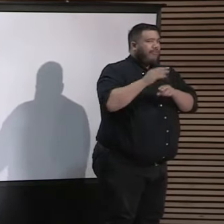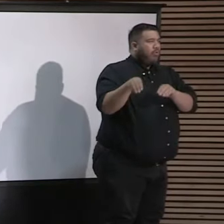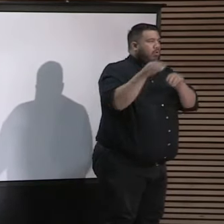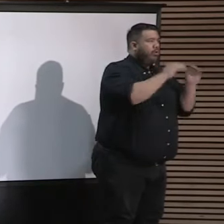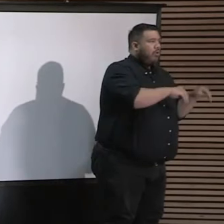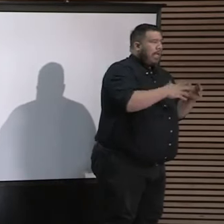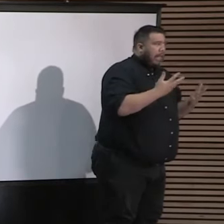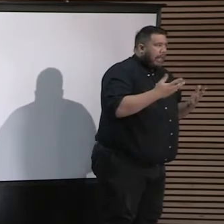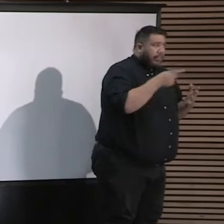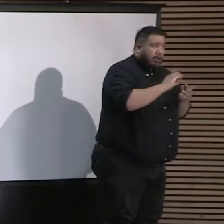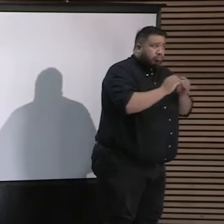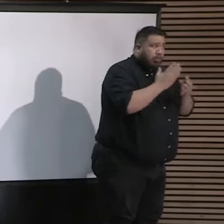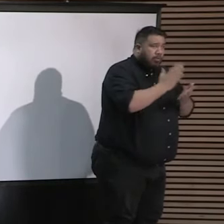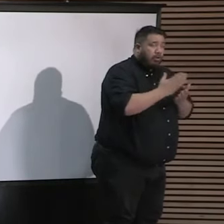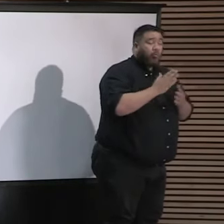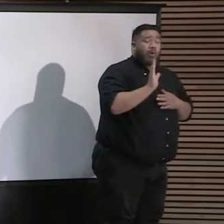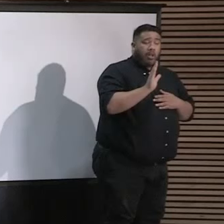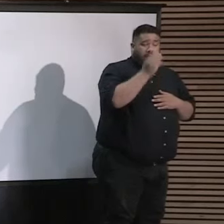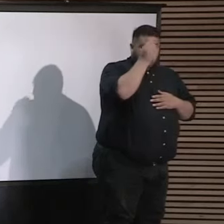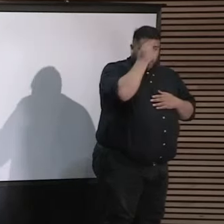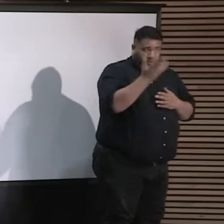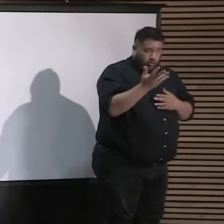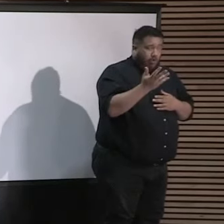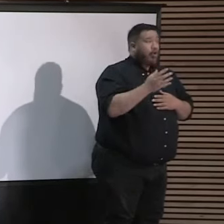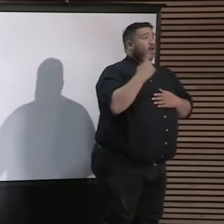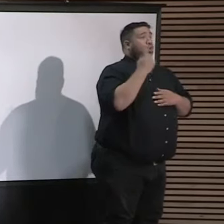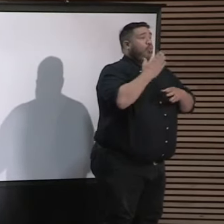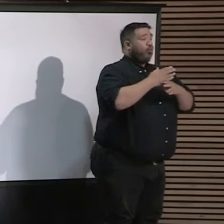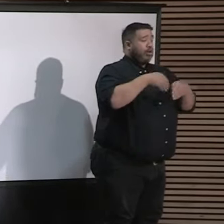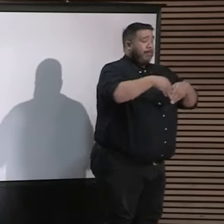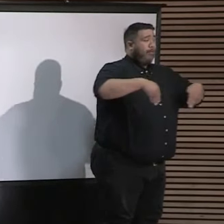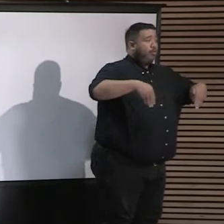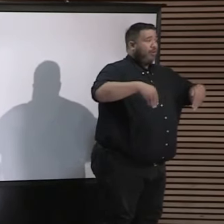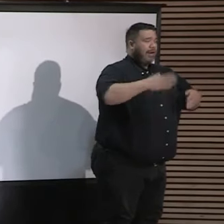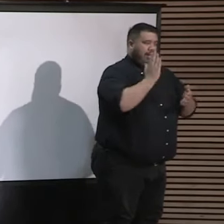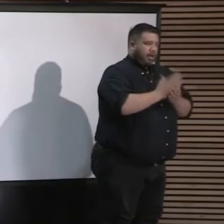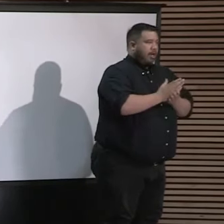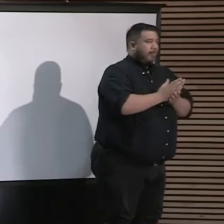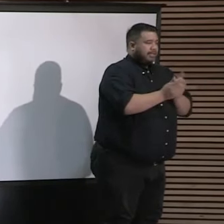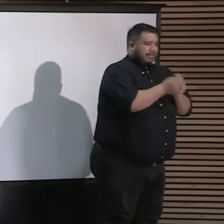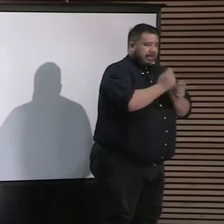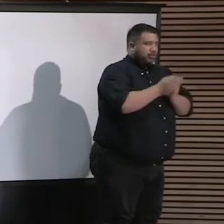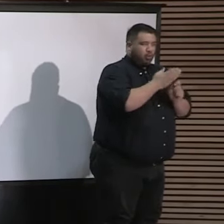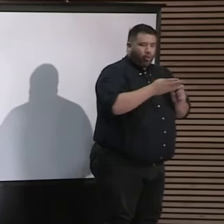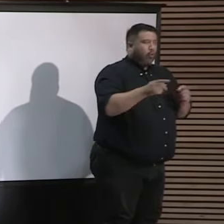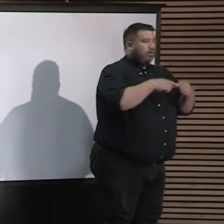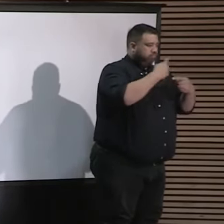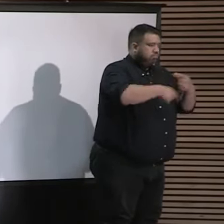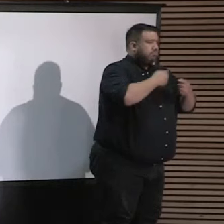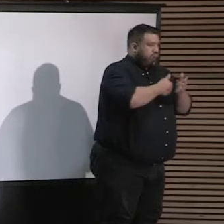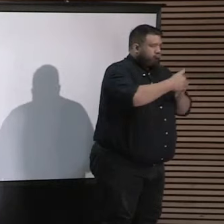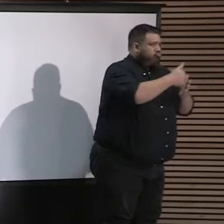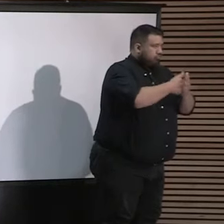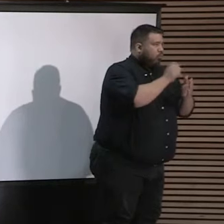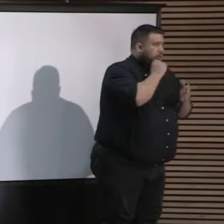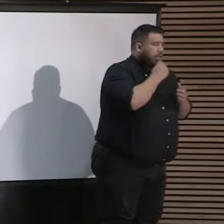that everybody in the borders is currently going through a testing cycle, and that will be routine. Follow on that,